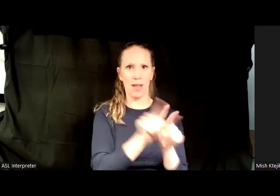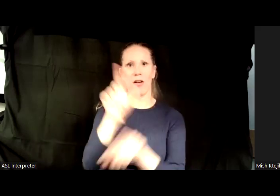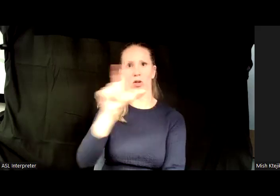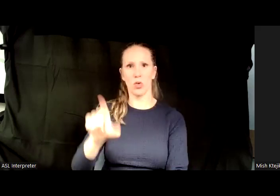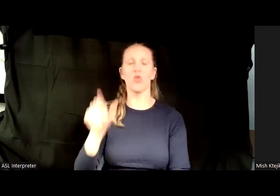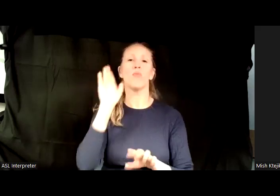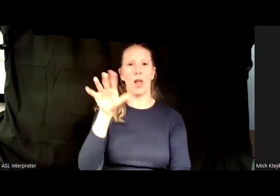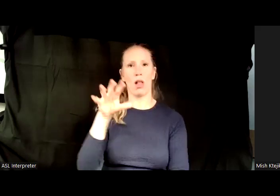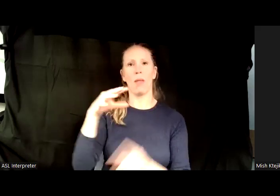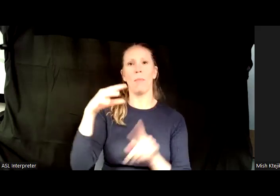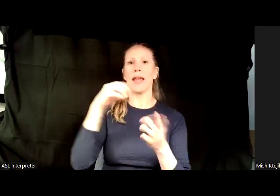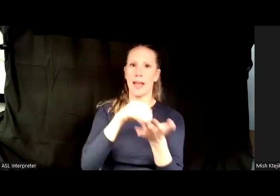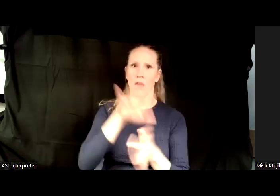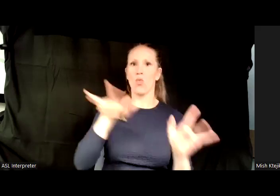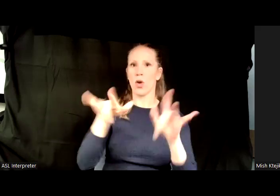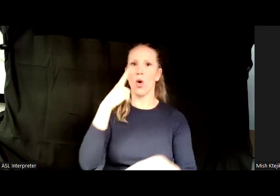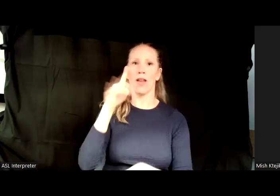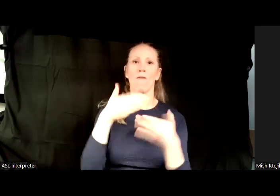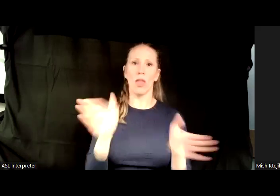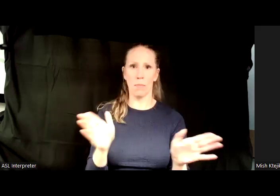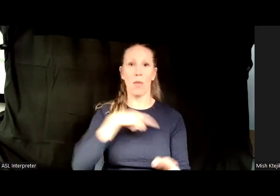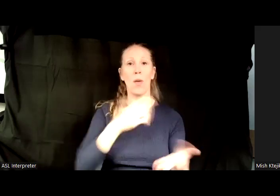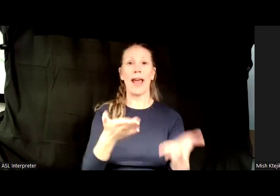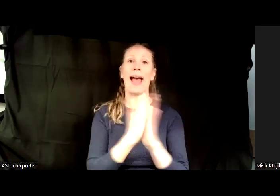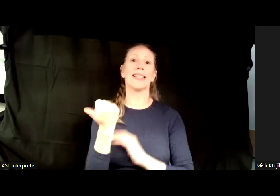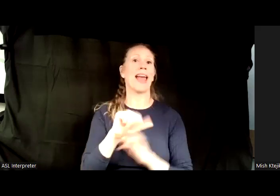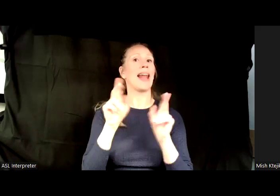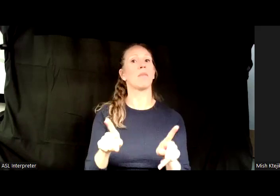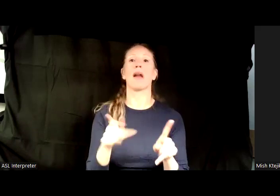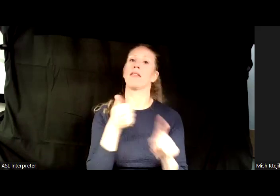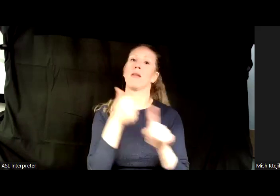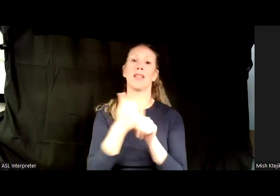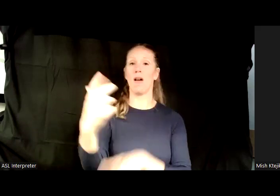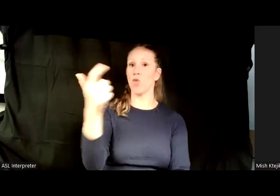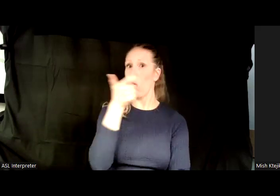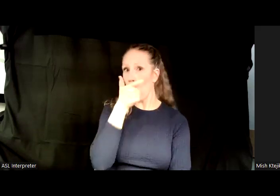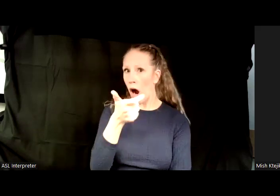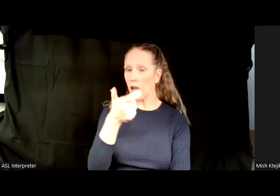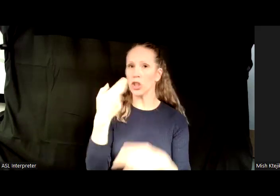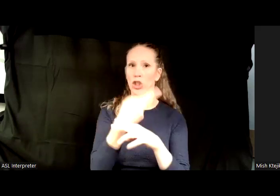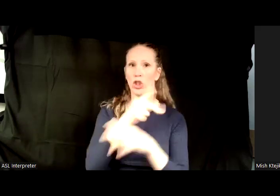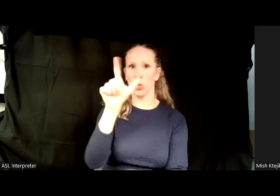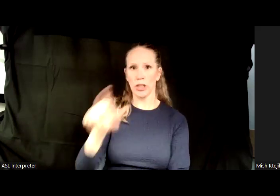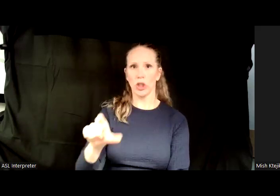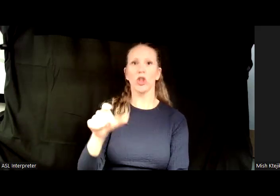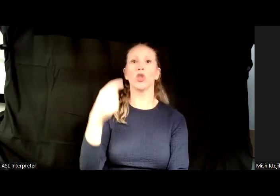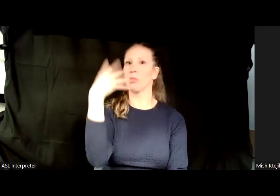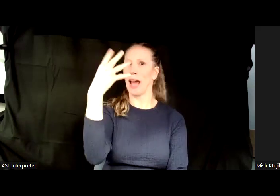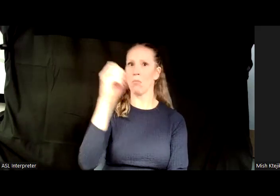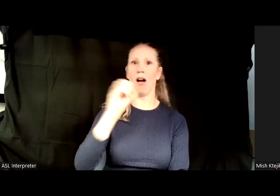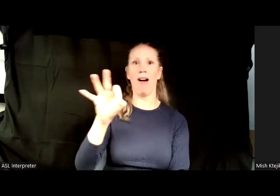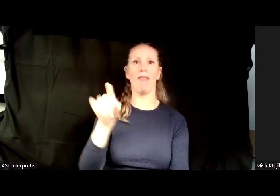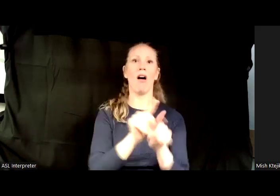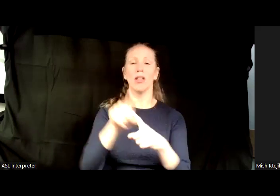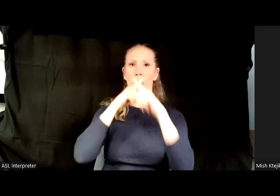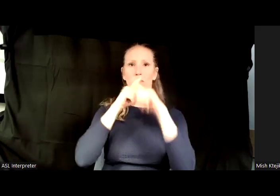being recorded for the public. We ask anyone who is watching on Zoom, please turn your camera off and